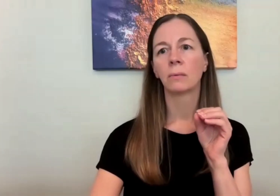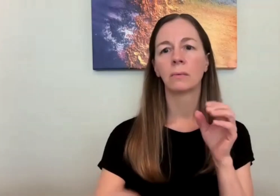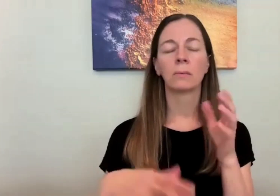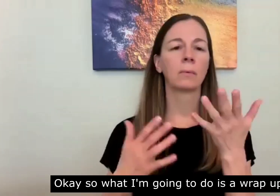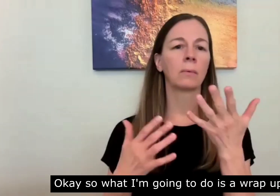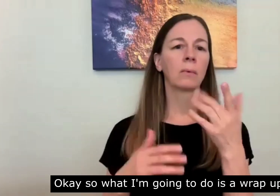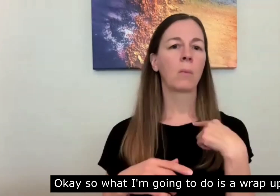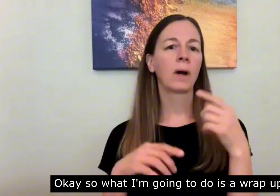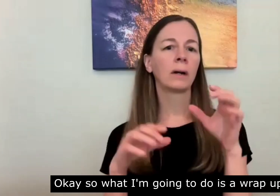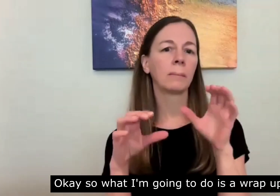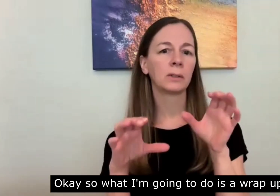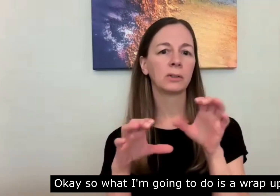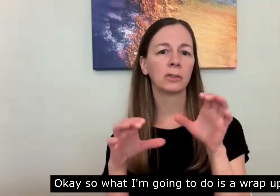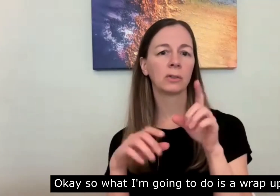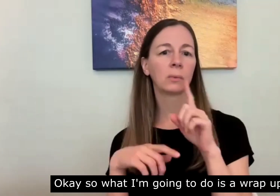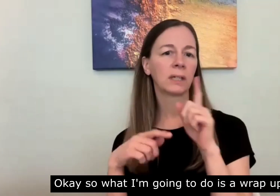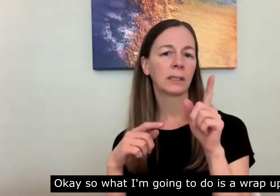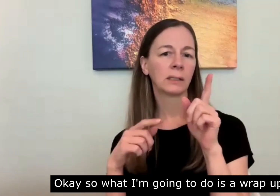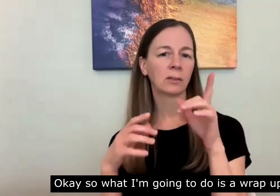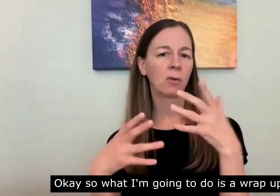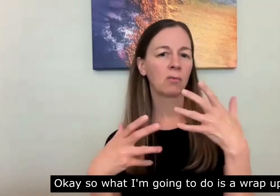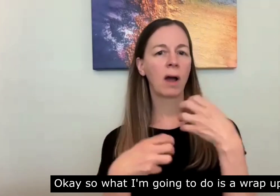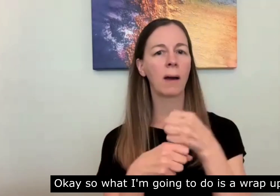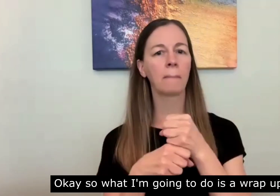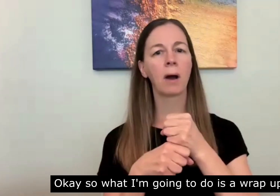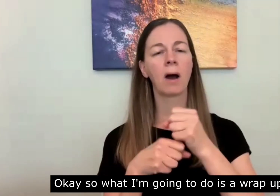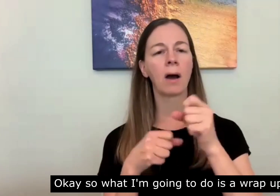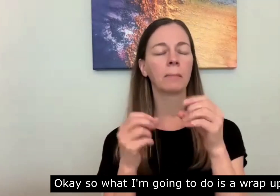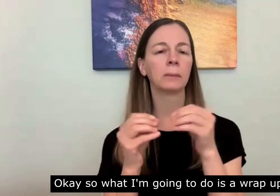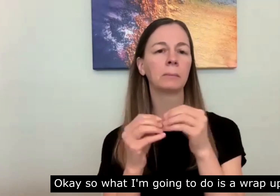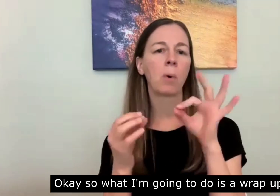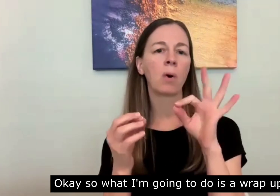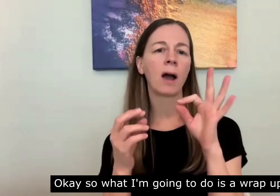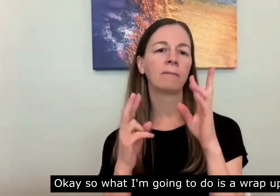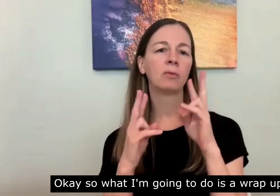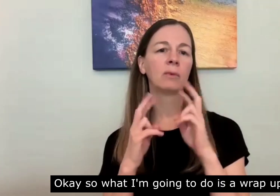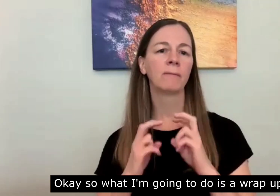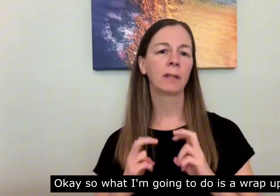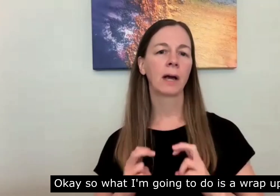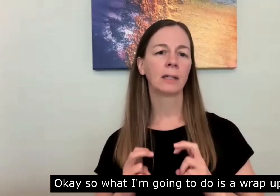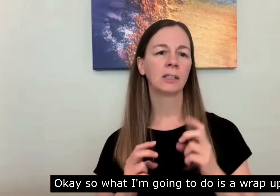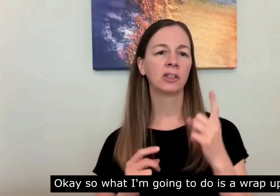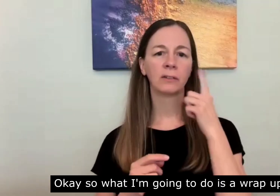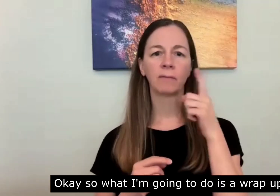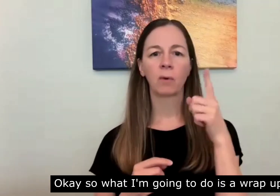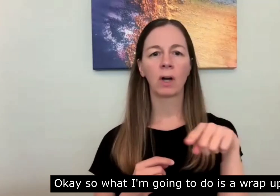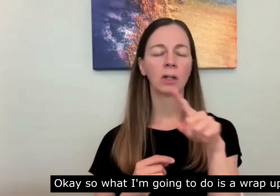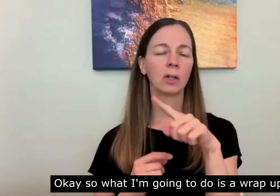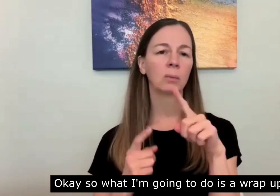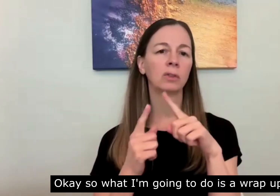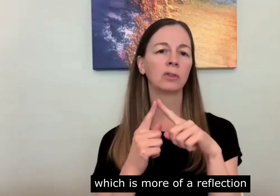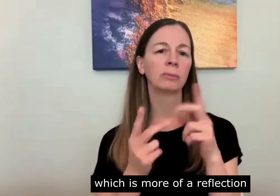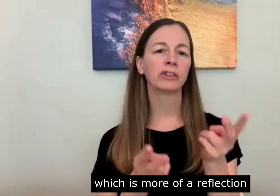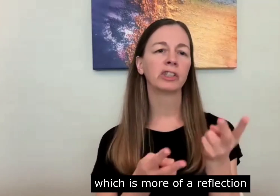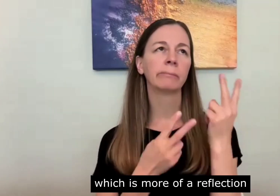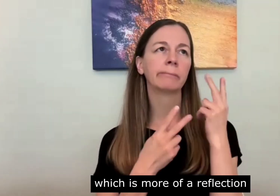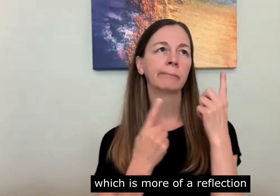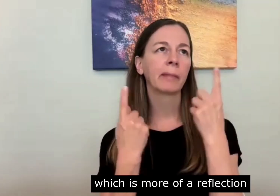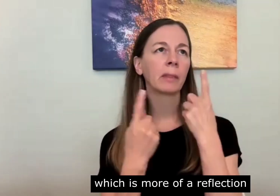Okay, so what I'm going to do is a wrap up, which is more of a reflection